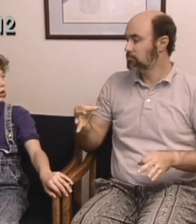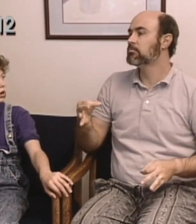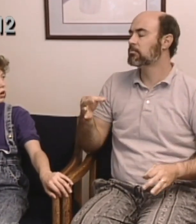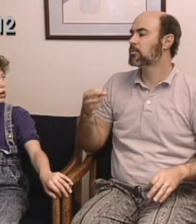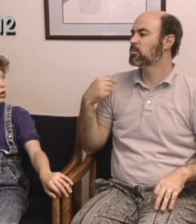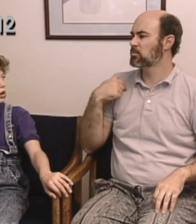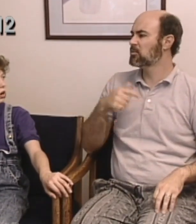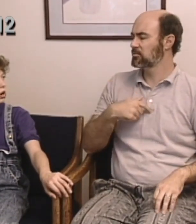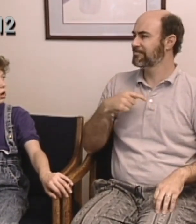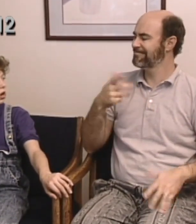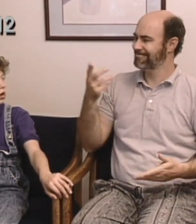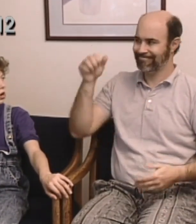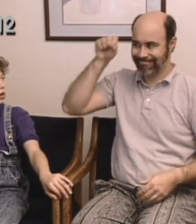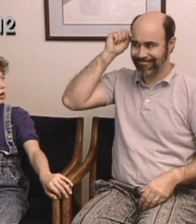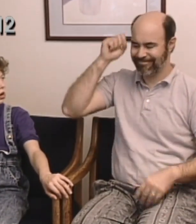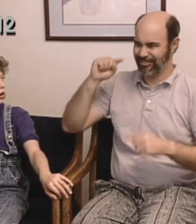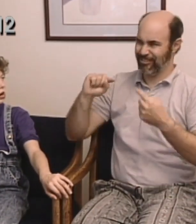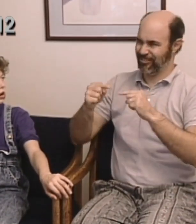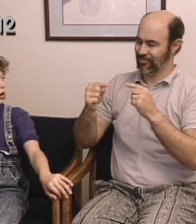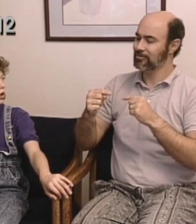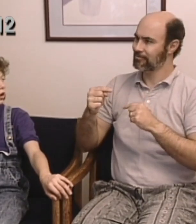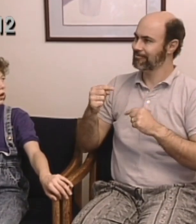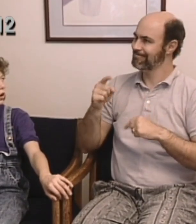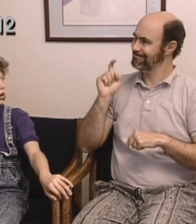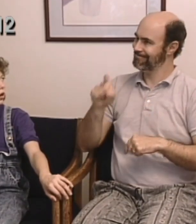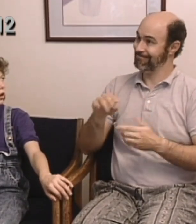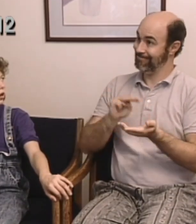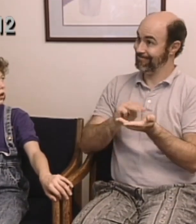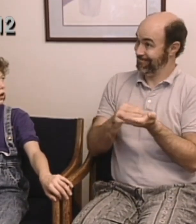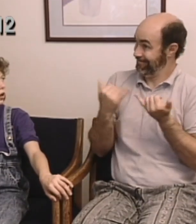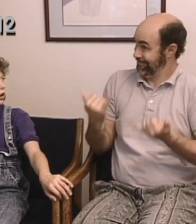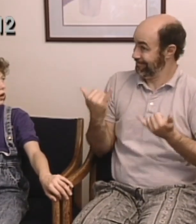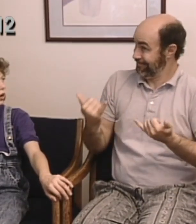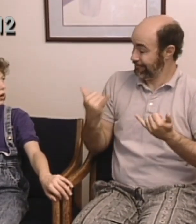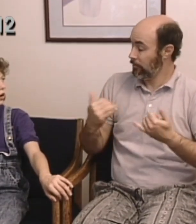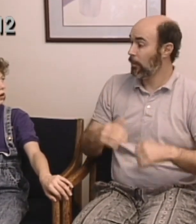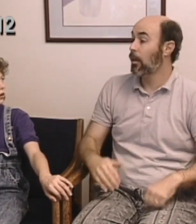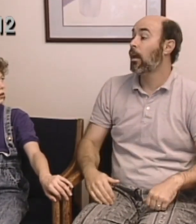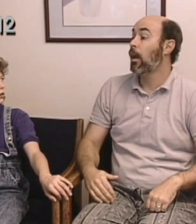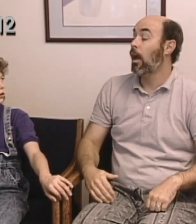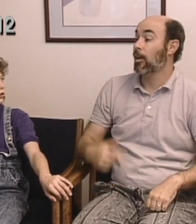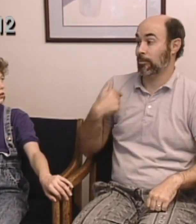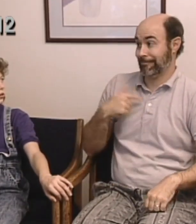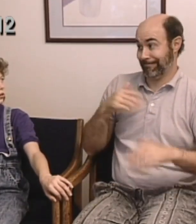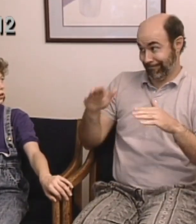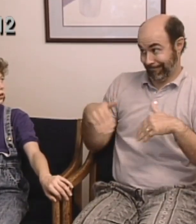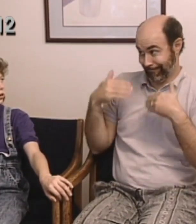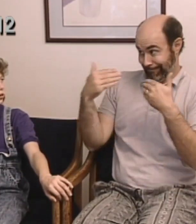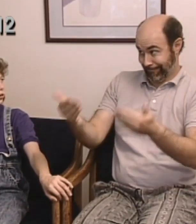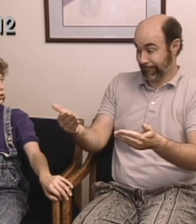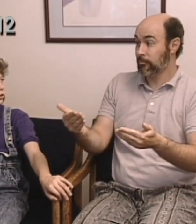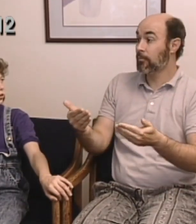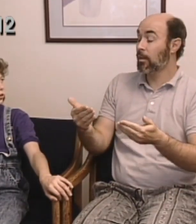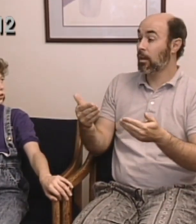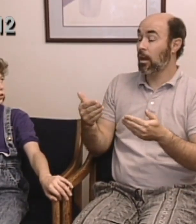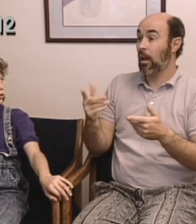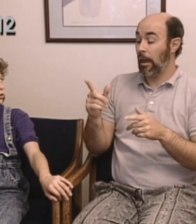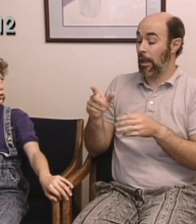Okay, we've made a decision. Scott's in a lot of pain, so we need a doctor right away. We're going to